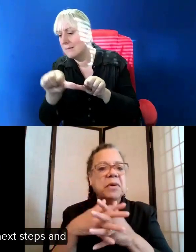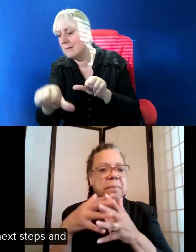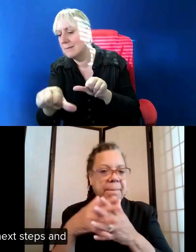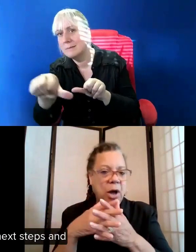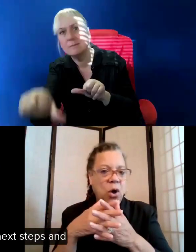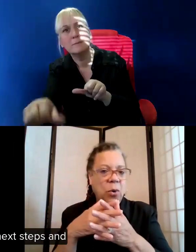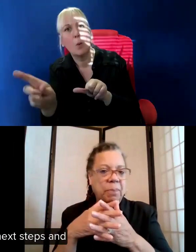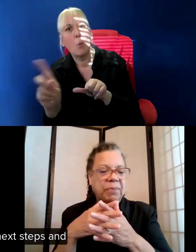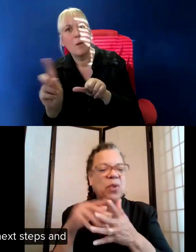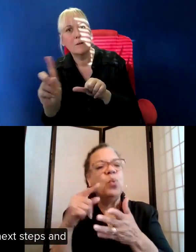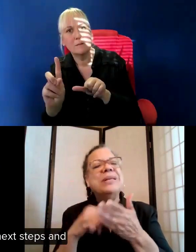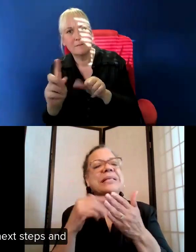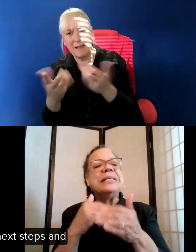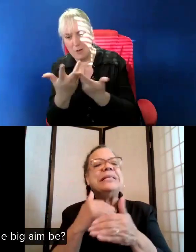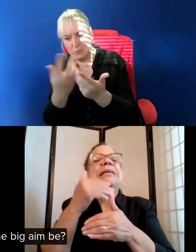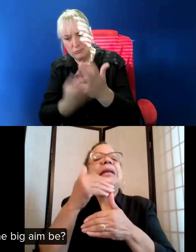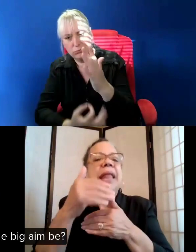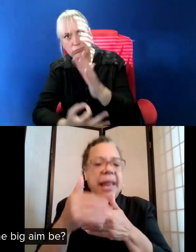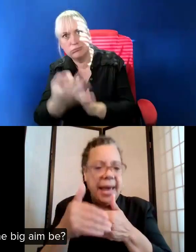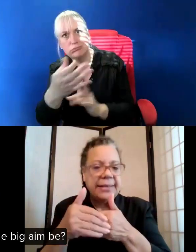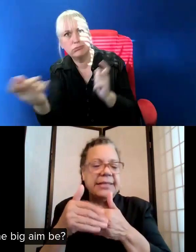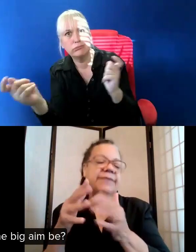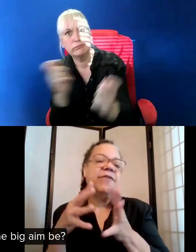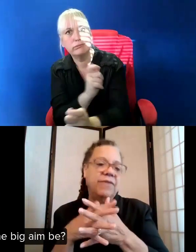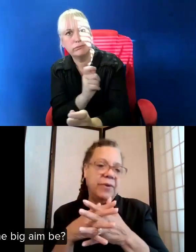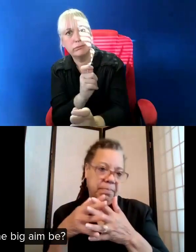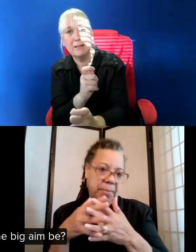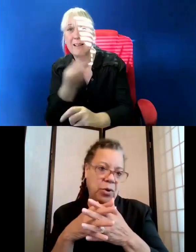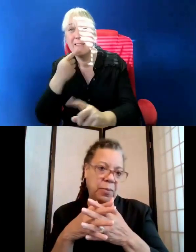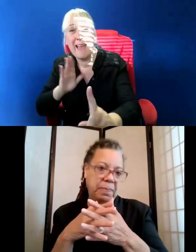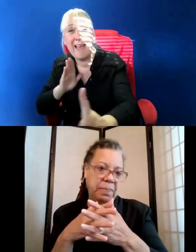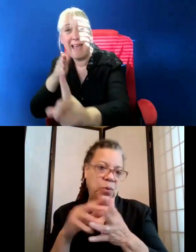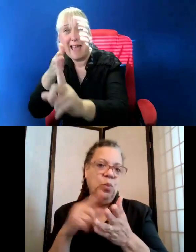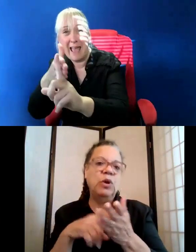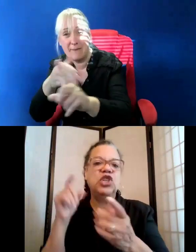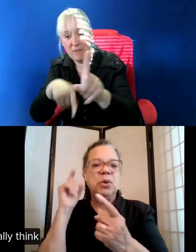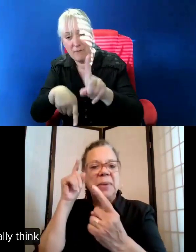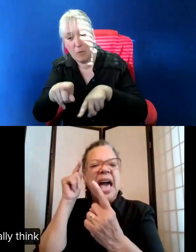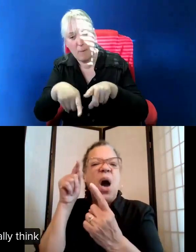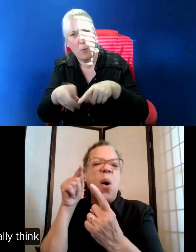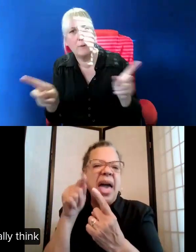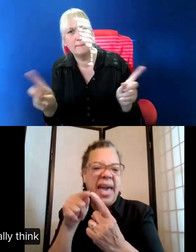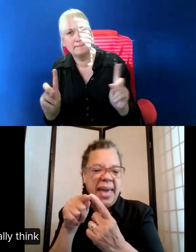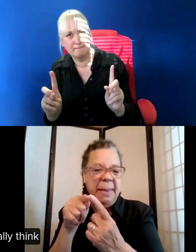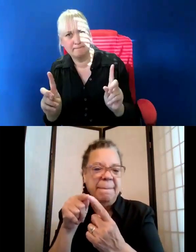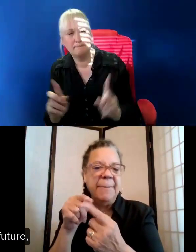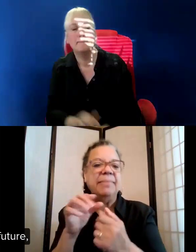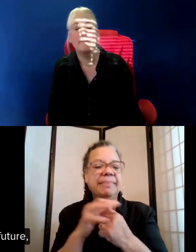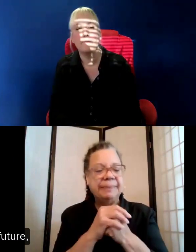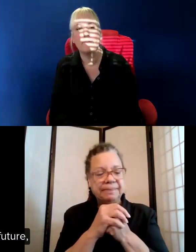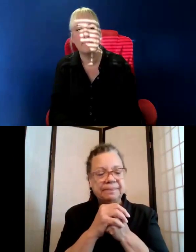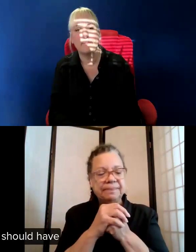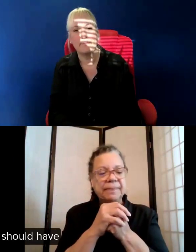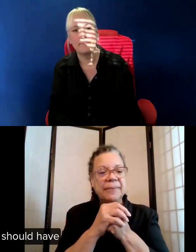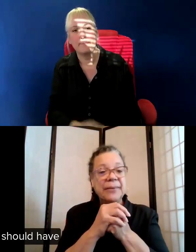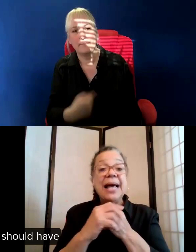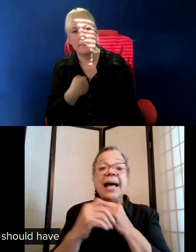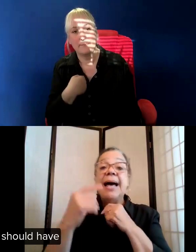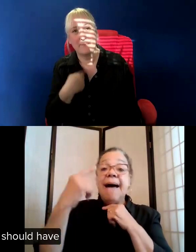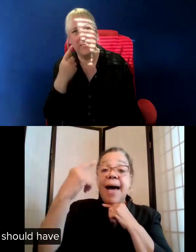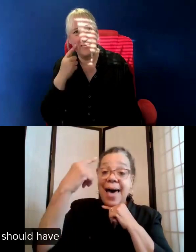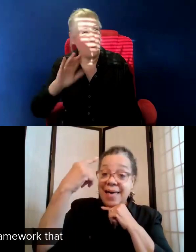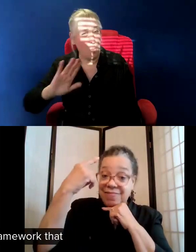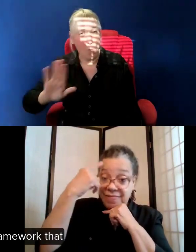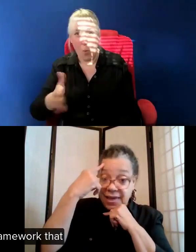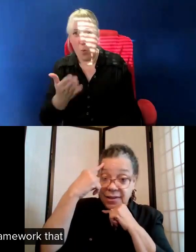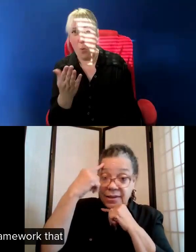the next steps? And what should the big aim be? I personally think in the future, all of football